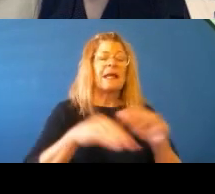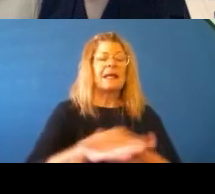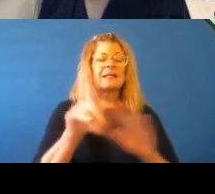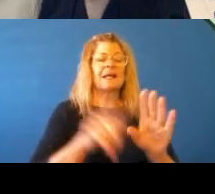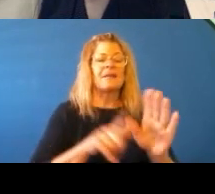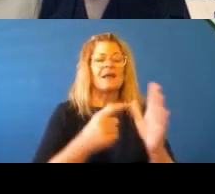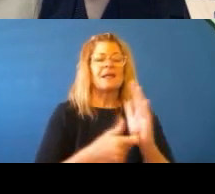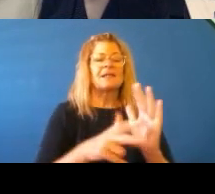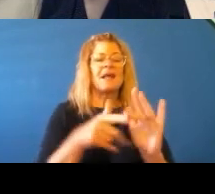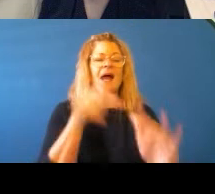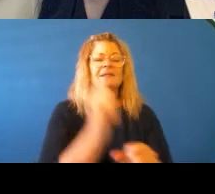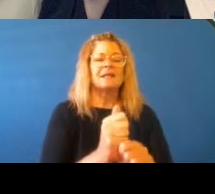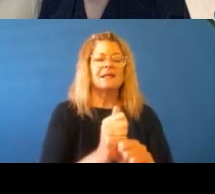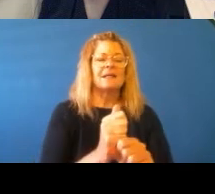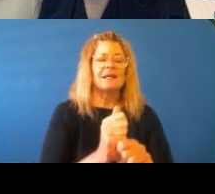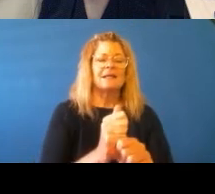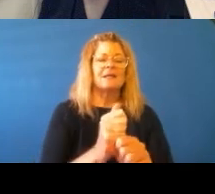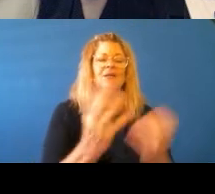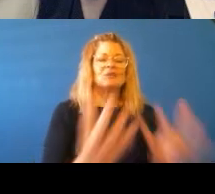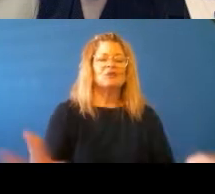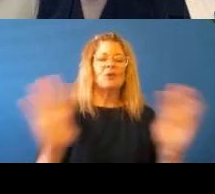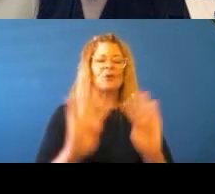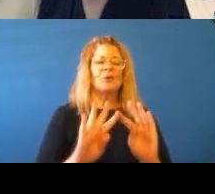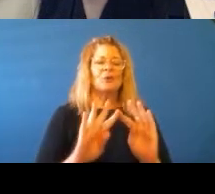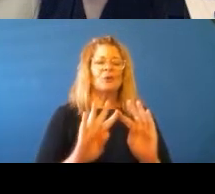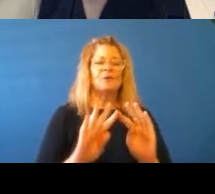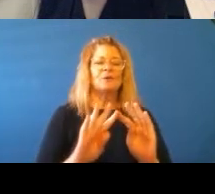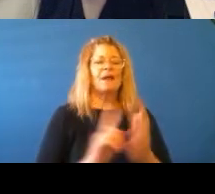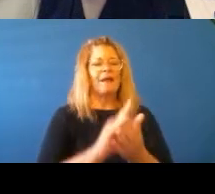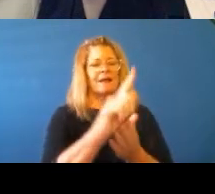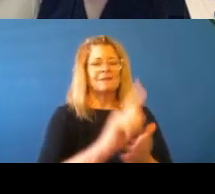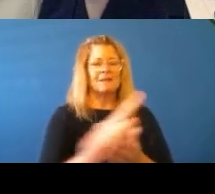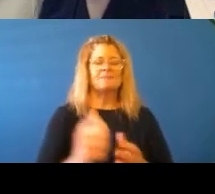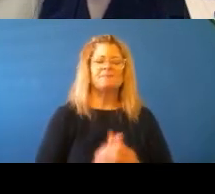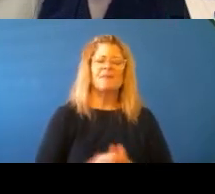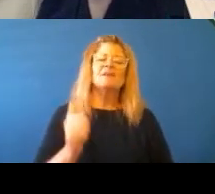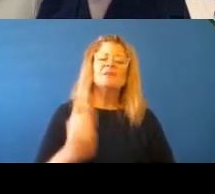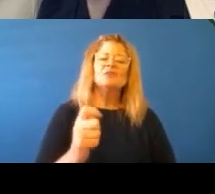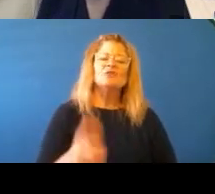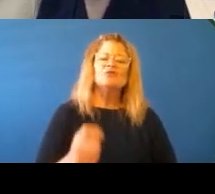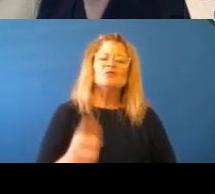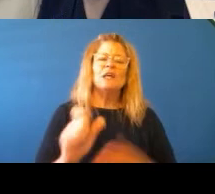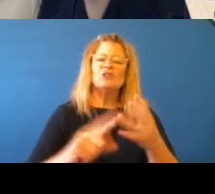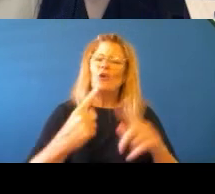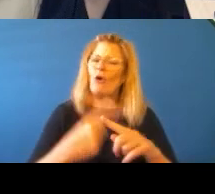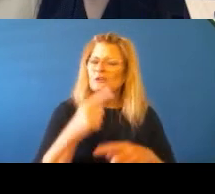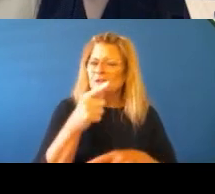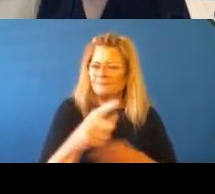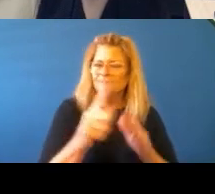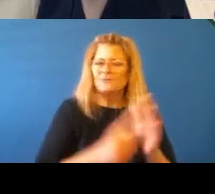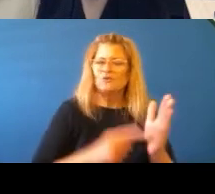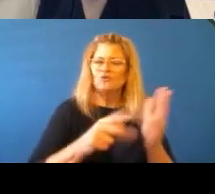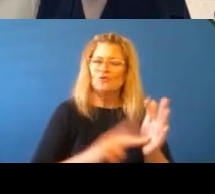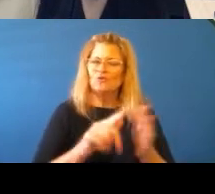little bit later on. Judge Fox, was there anything there that you heard from June, all of the thousands